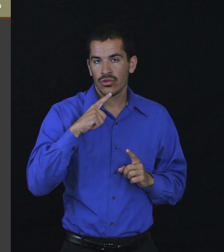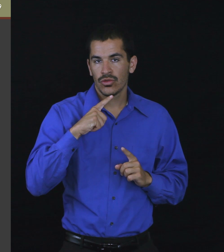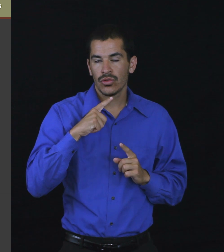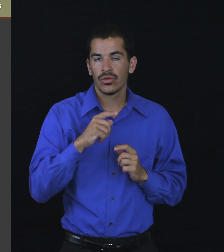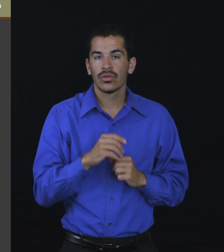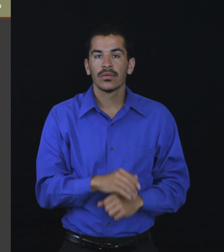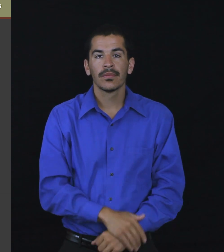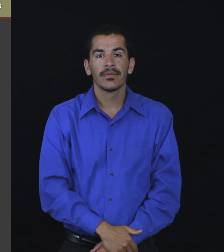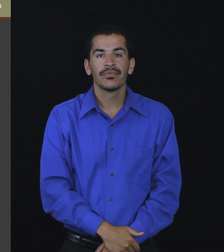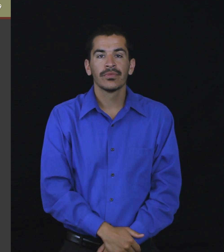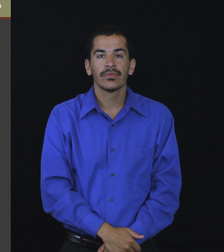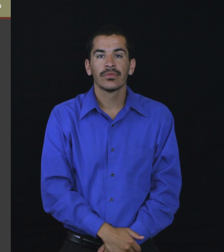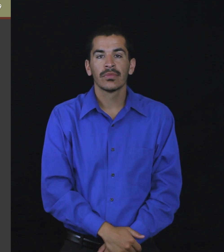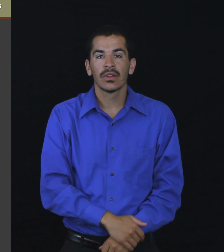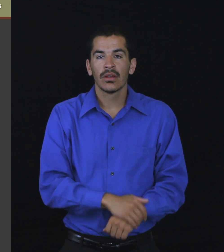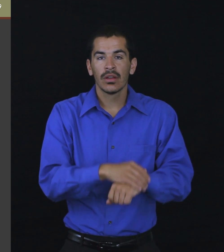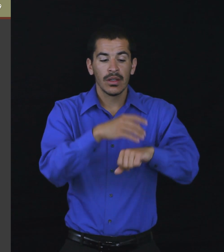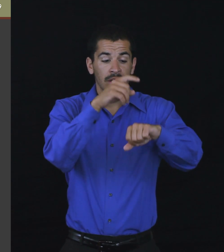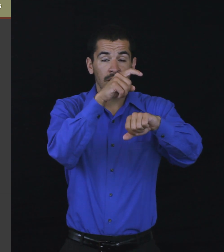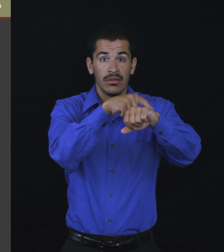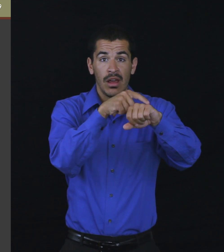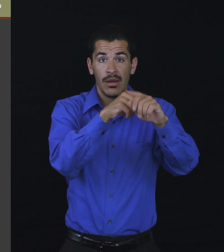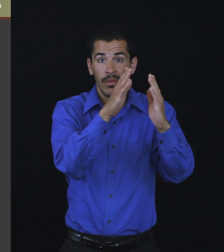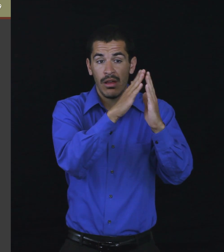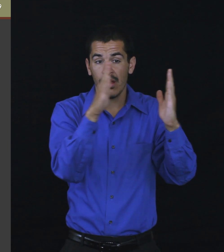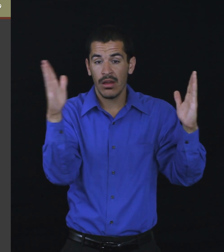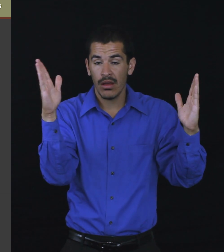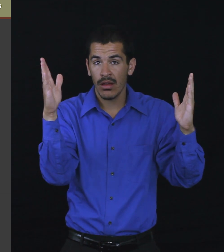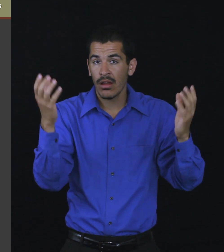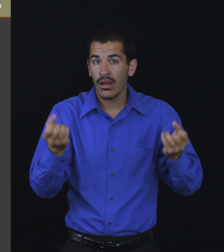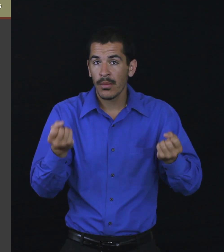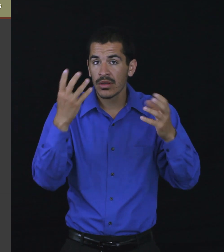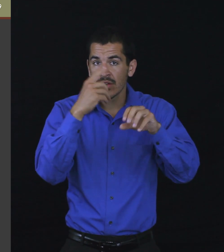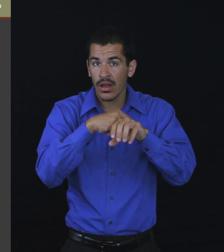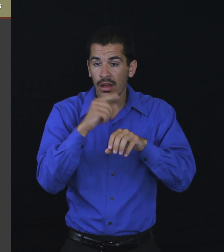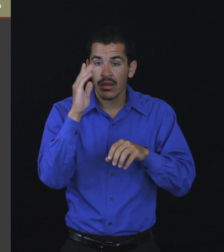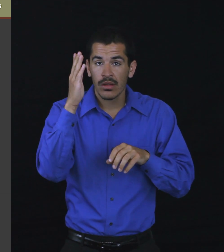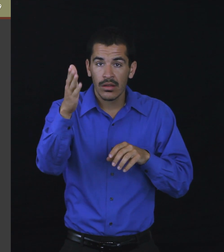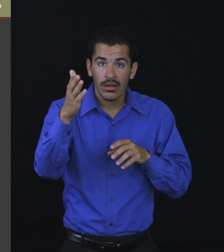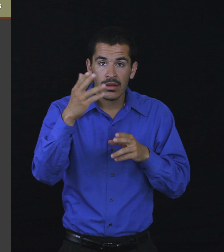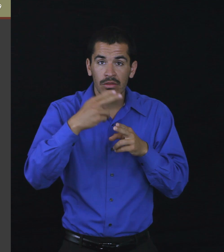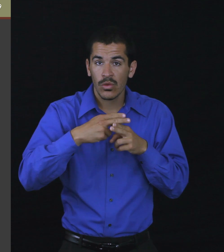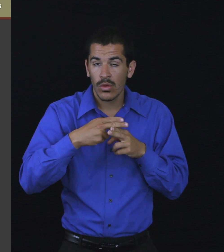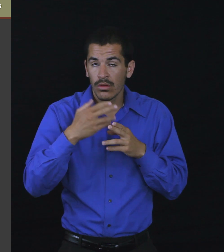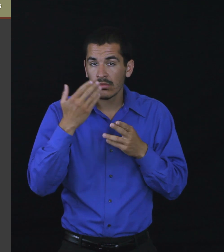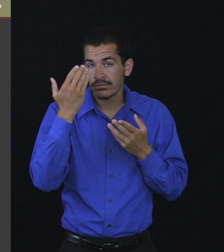The timeline and total cost are unknown.